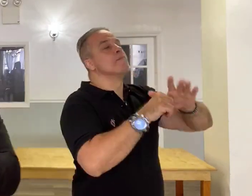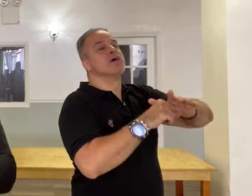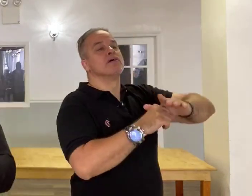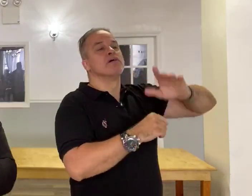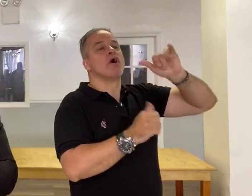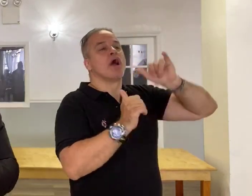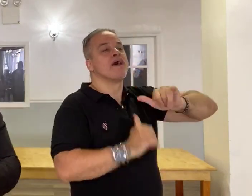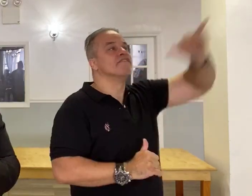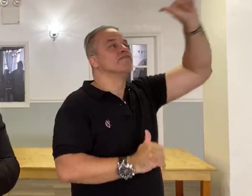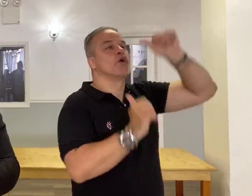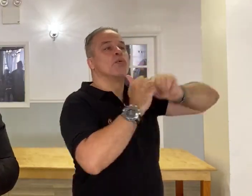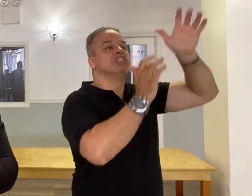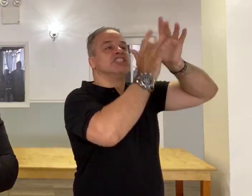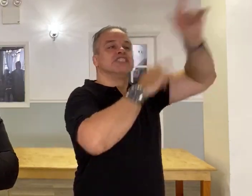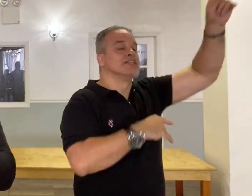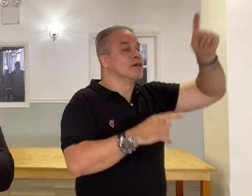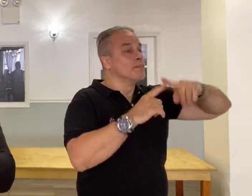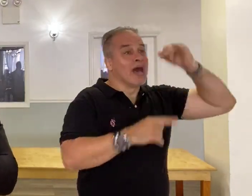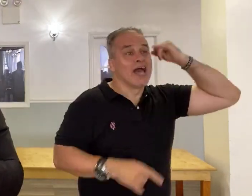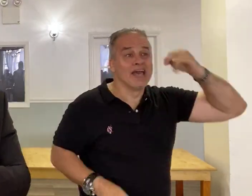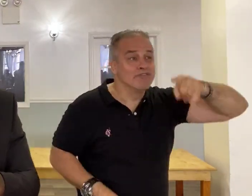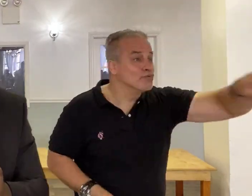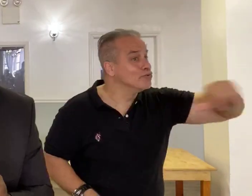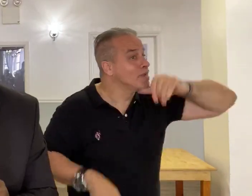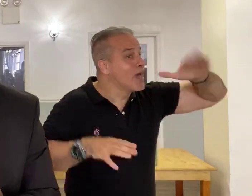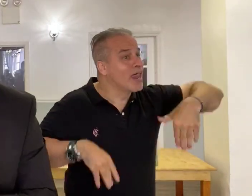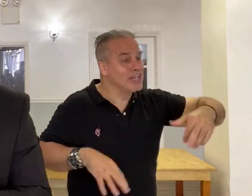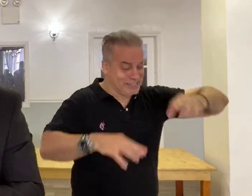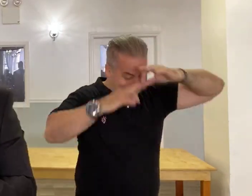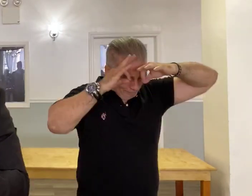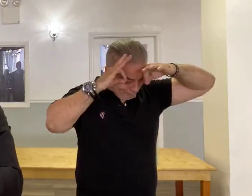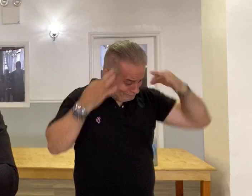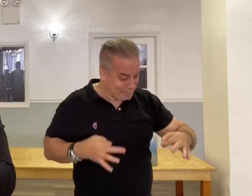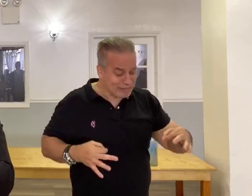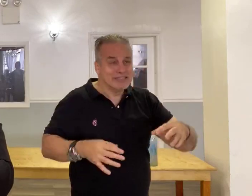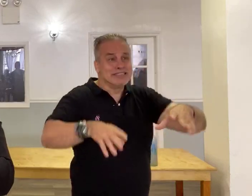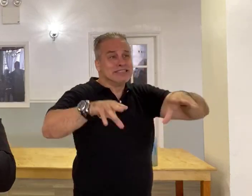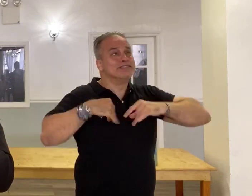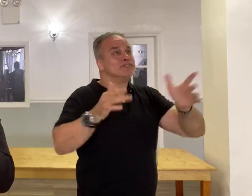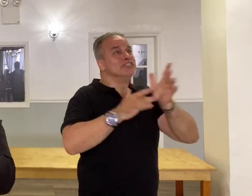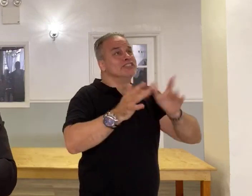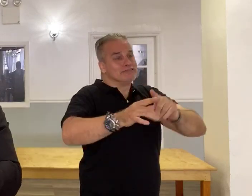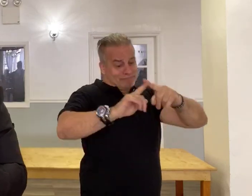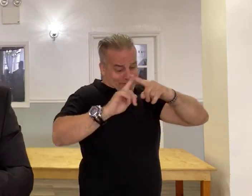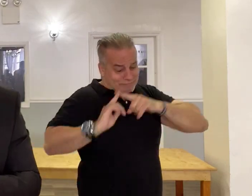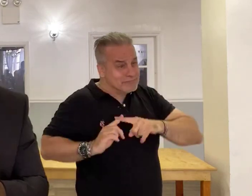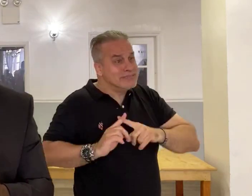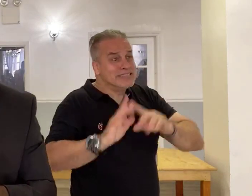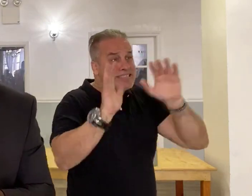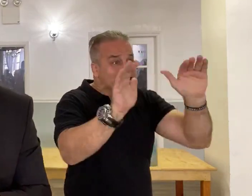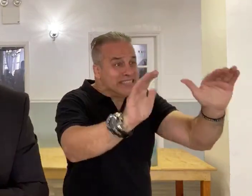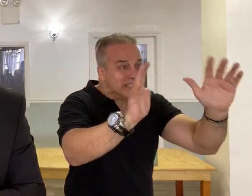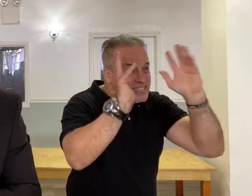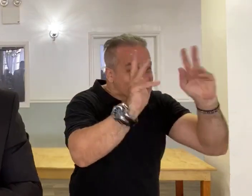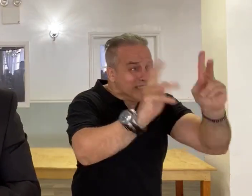by a bullet, hit by a car, if you'll drop dead from some other circumstance. I remember years